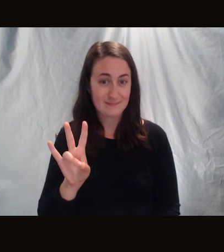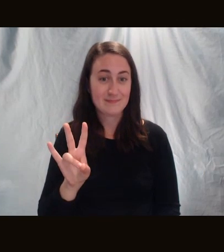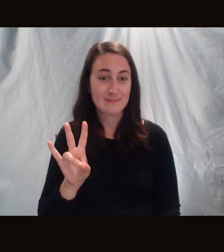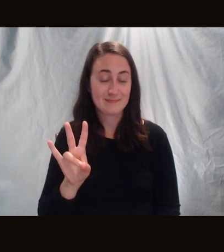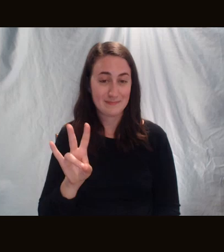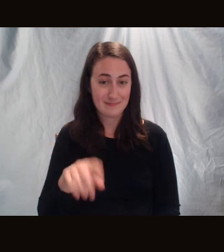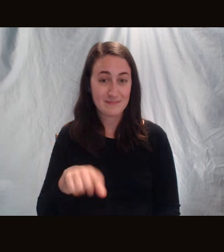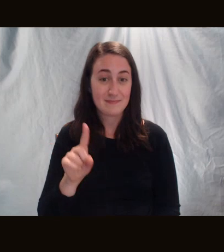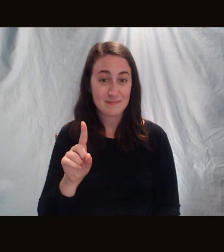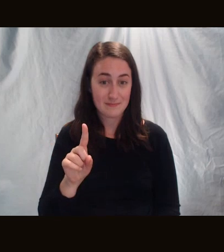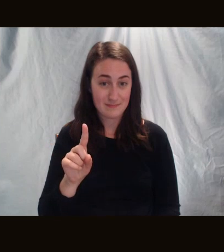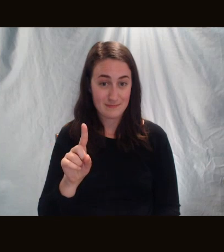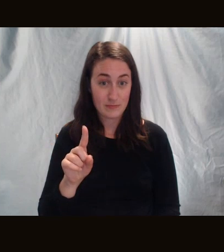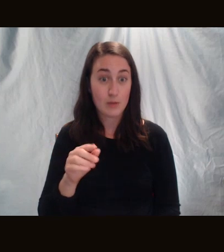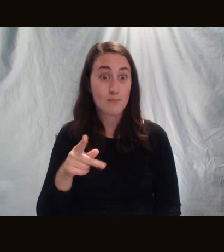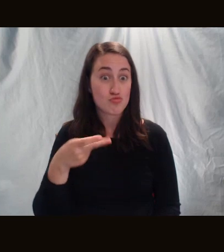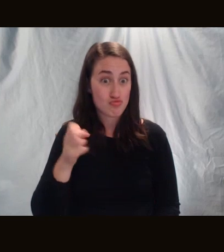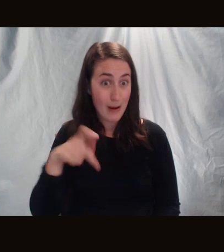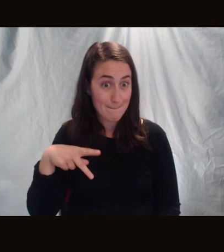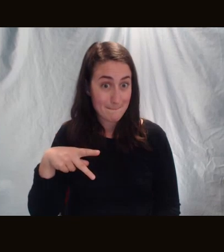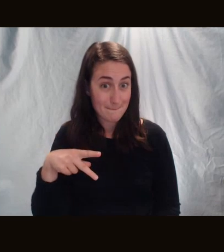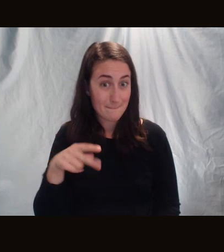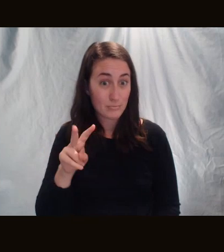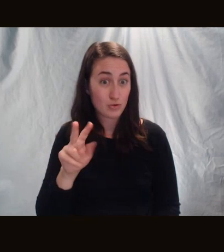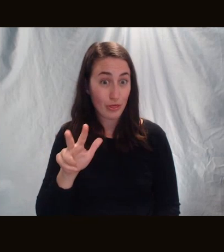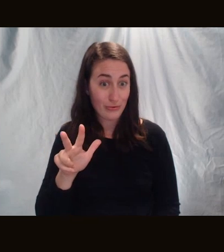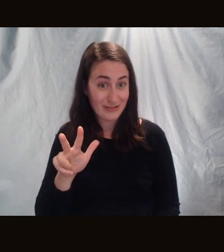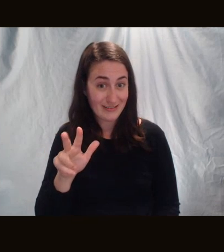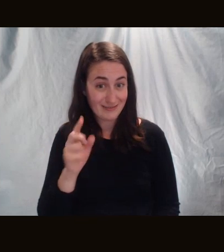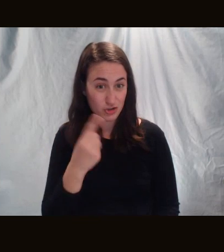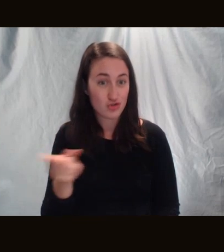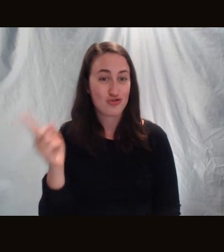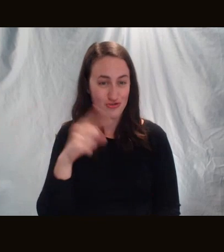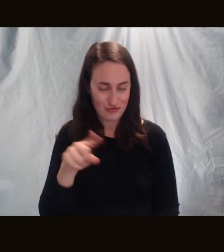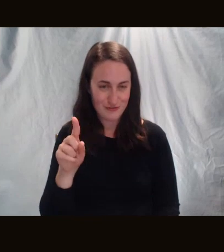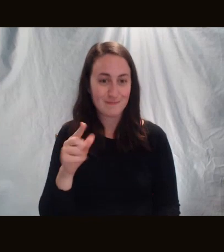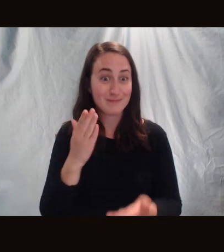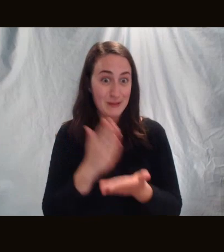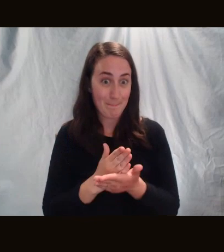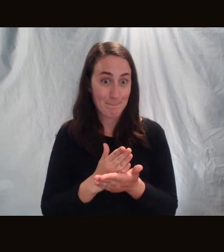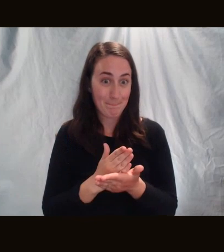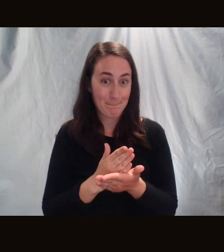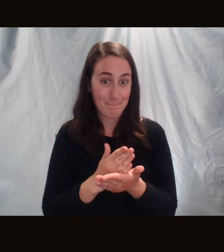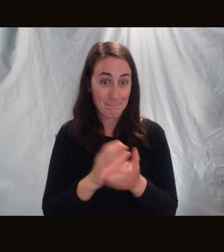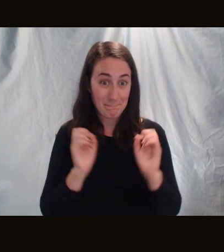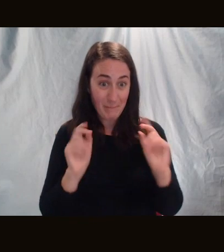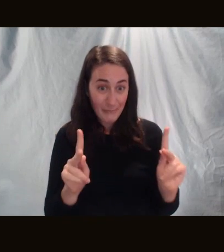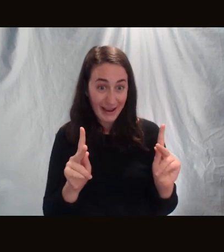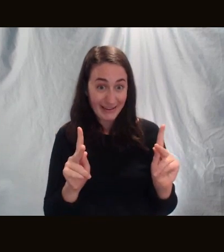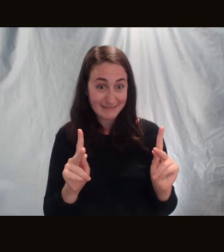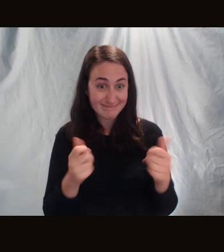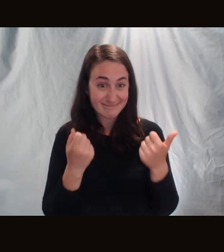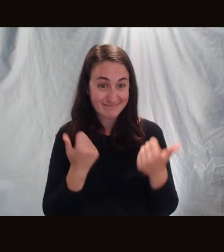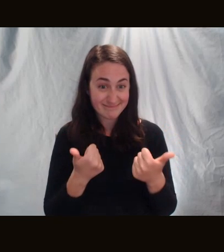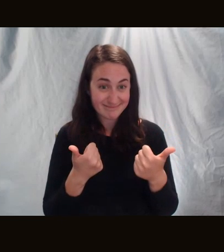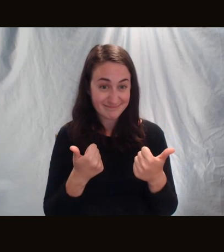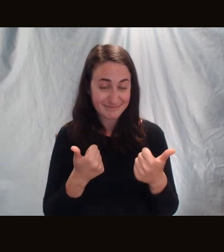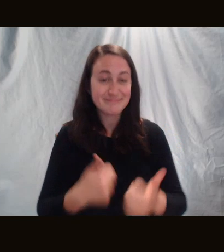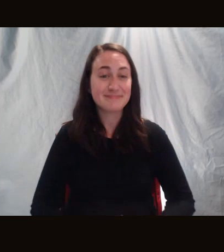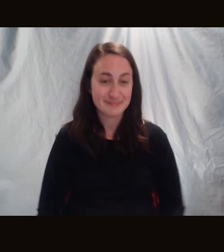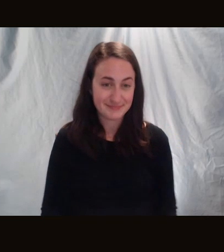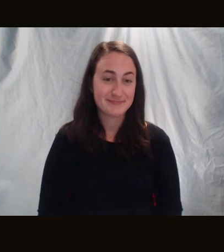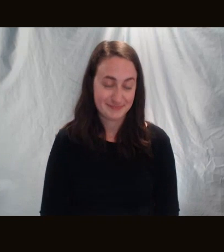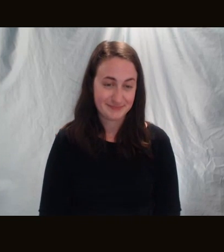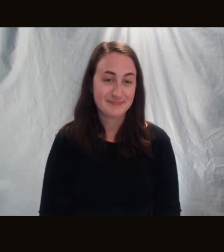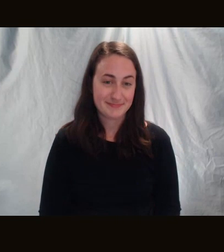the hands. We prep. 2, 3. We lead and we stop. All right. So far, so good.